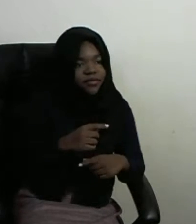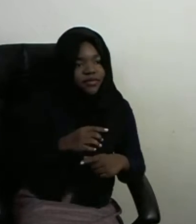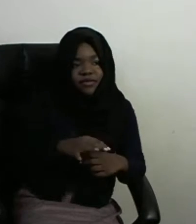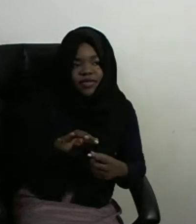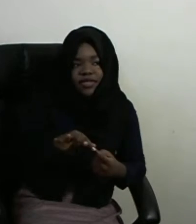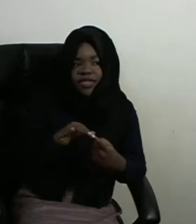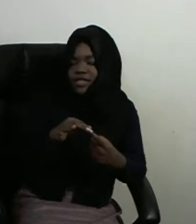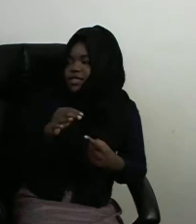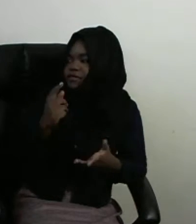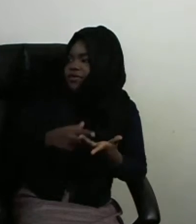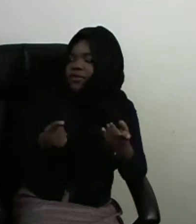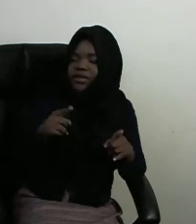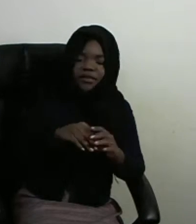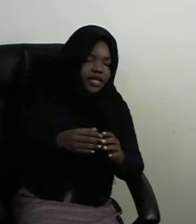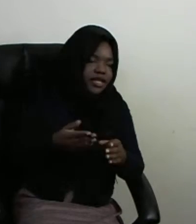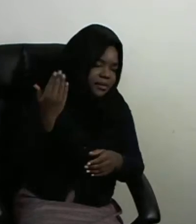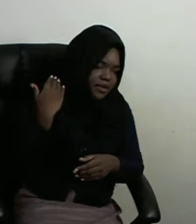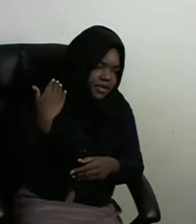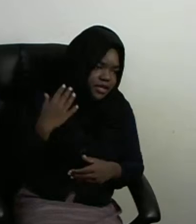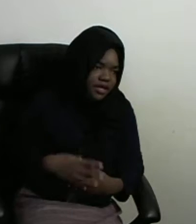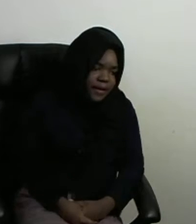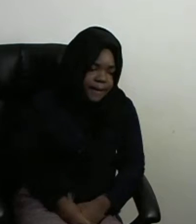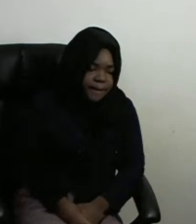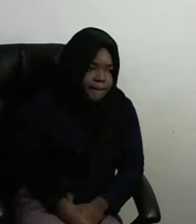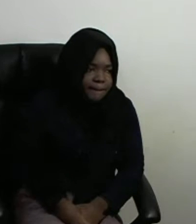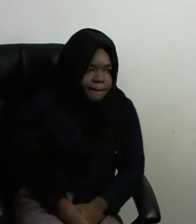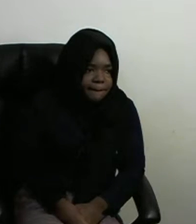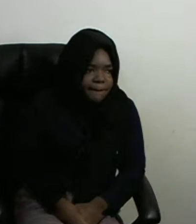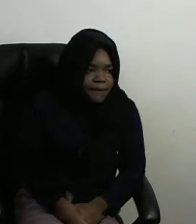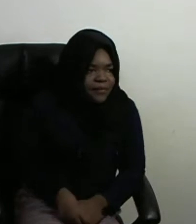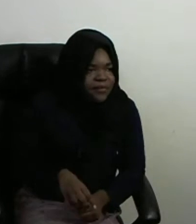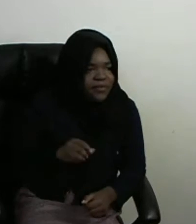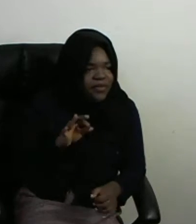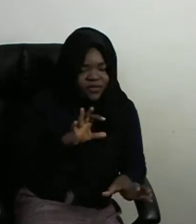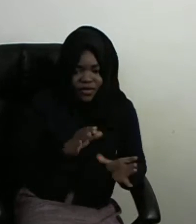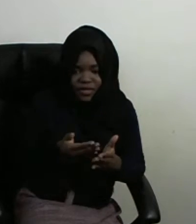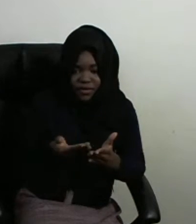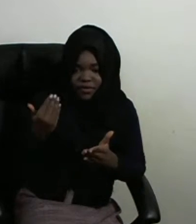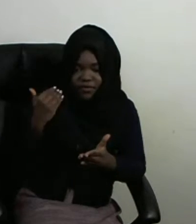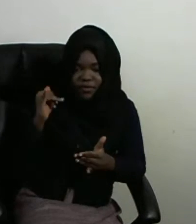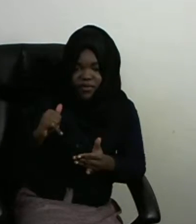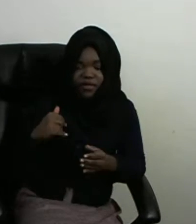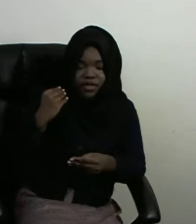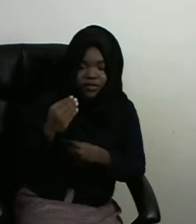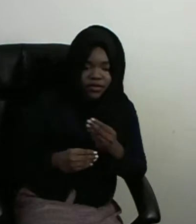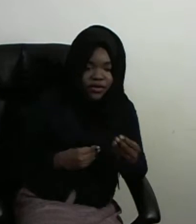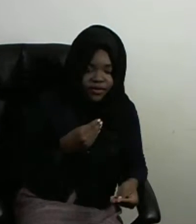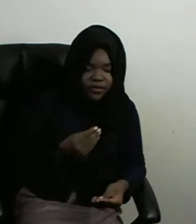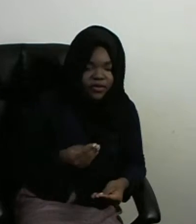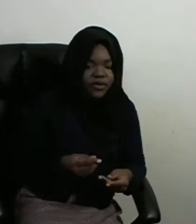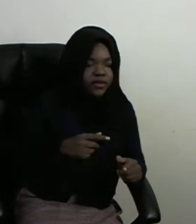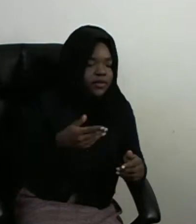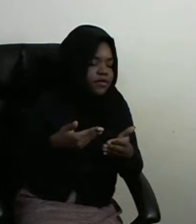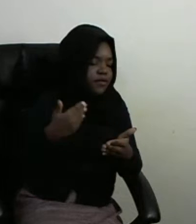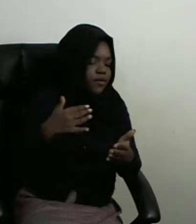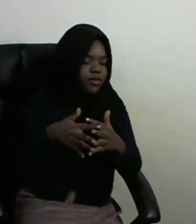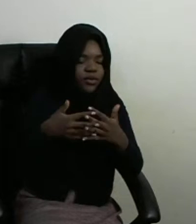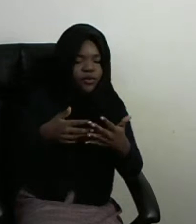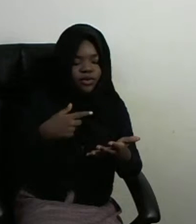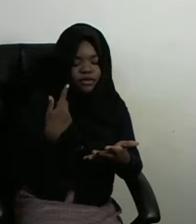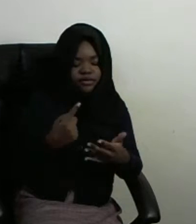except for what happened in the past. If you have done this before the revelation of the ayah, the Quran